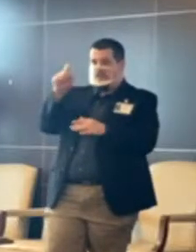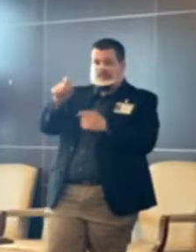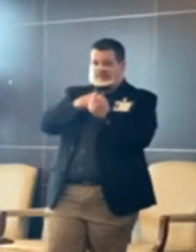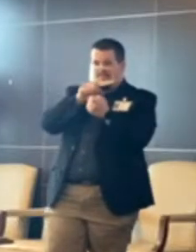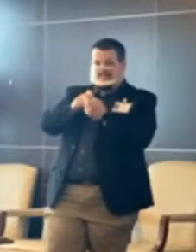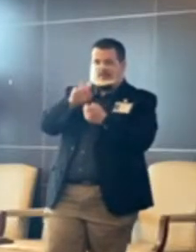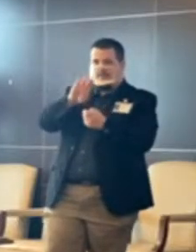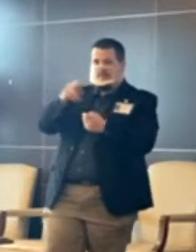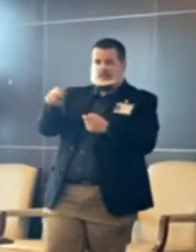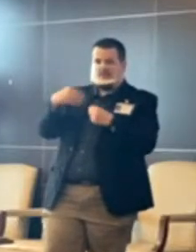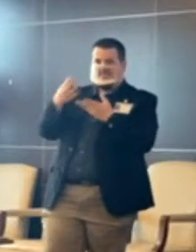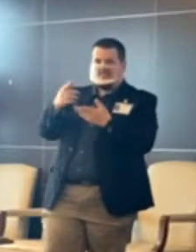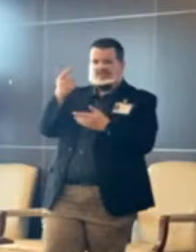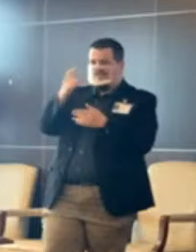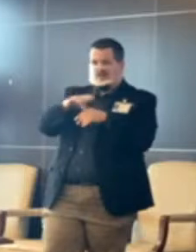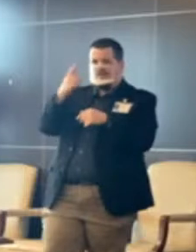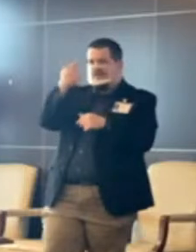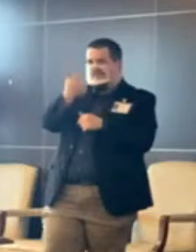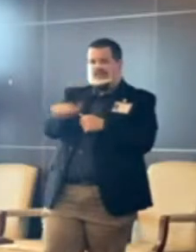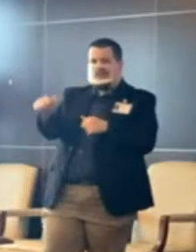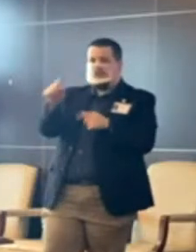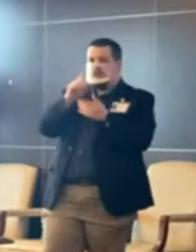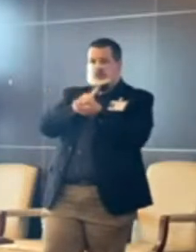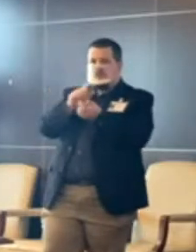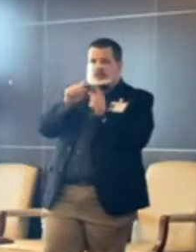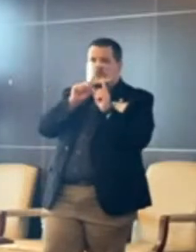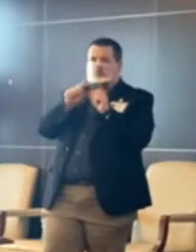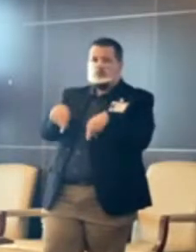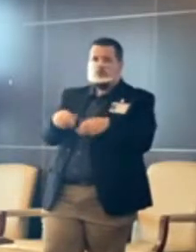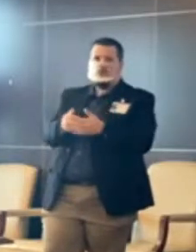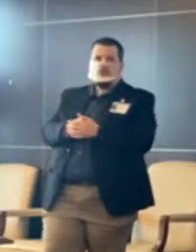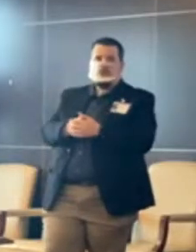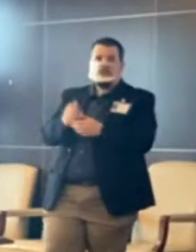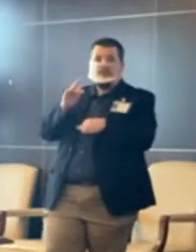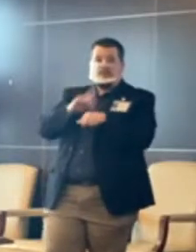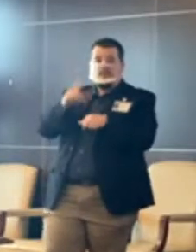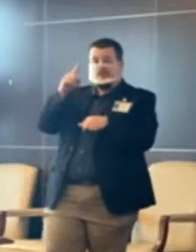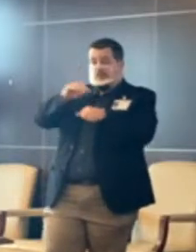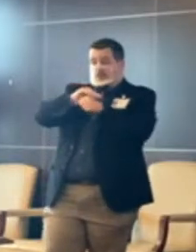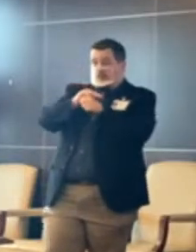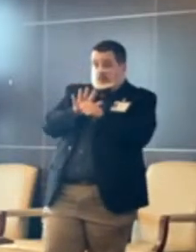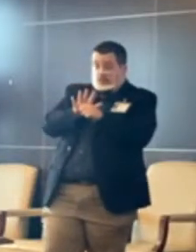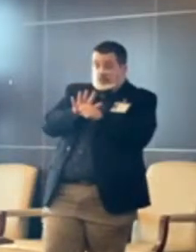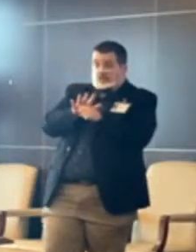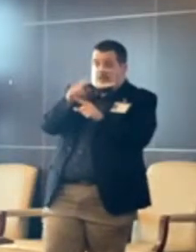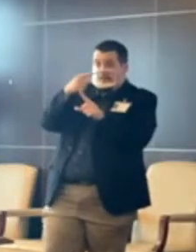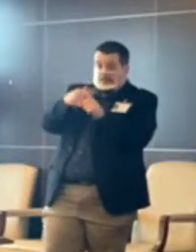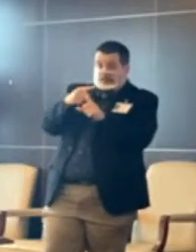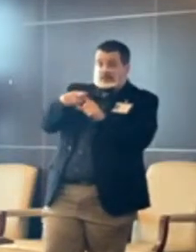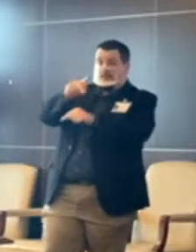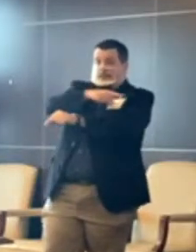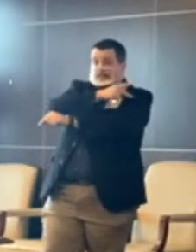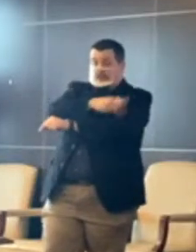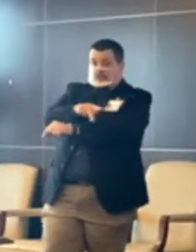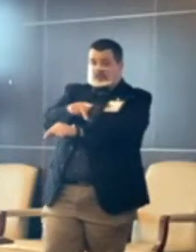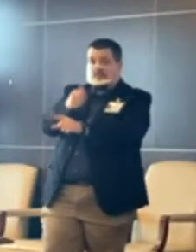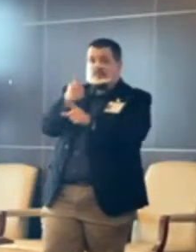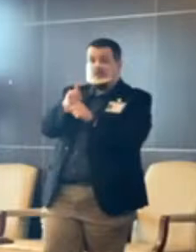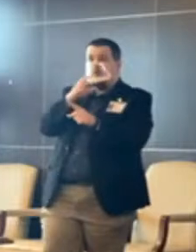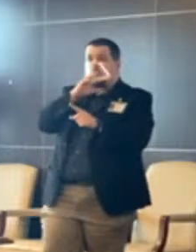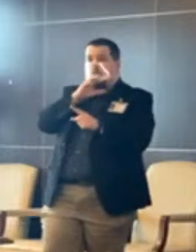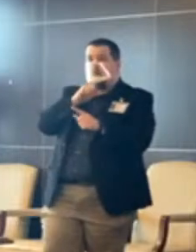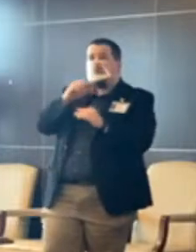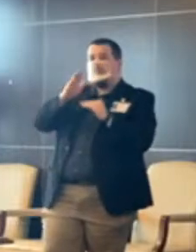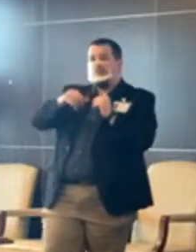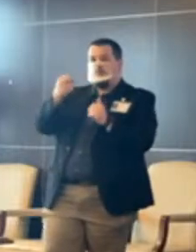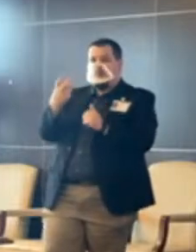valid provider. This is available for any physician to order. It's available for COVID positive patients who are older than